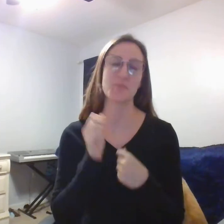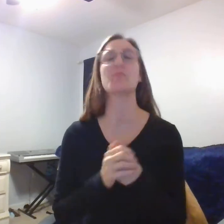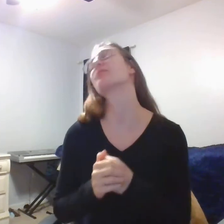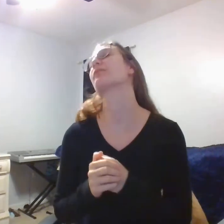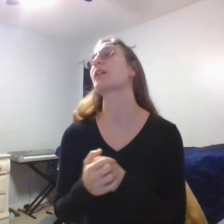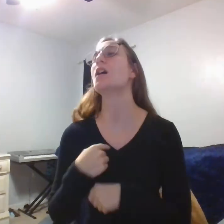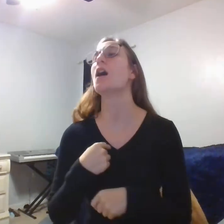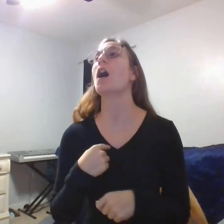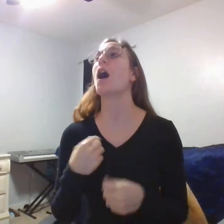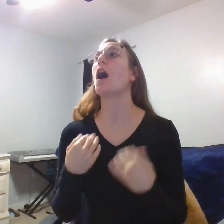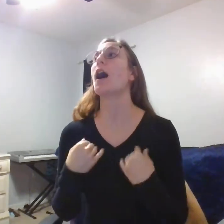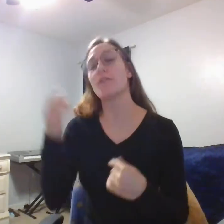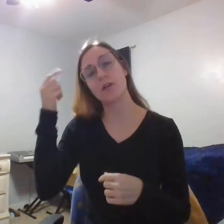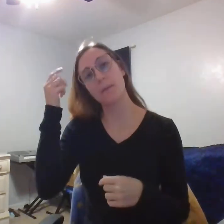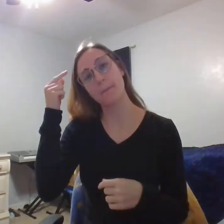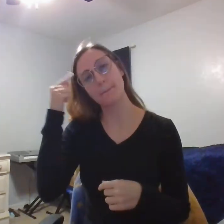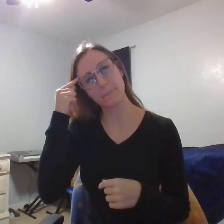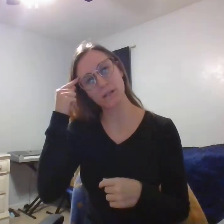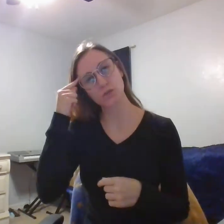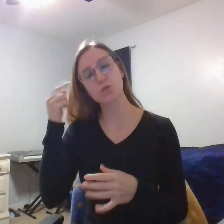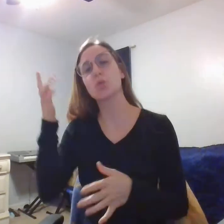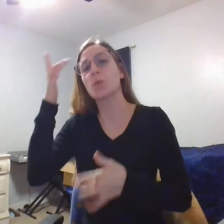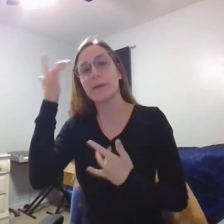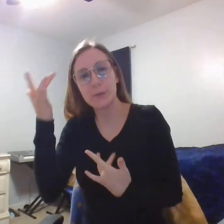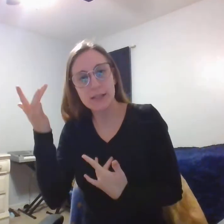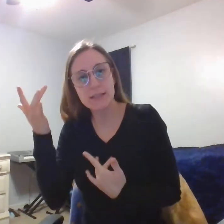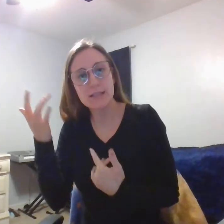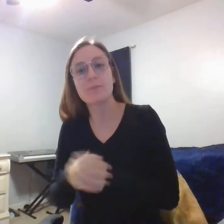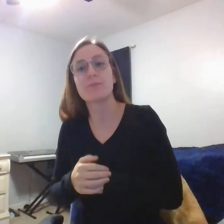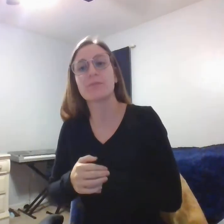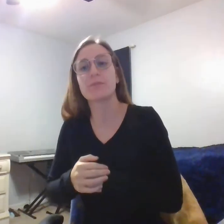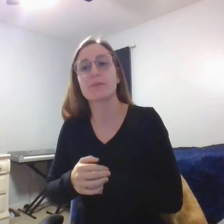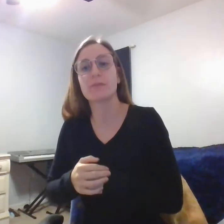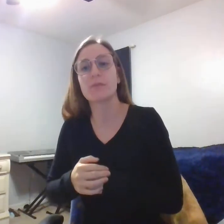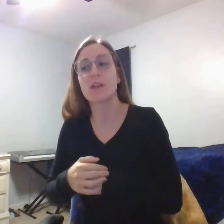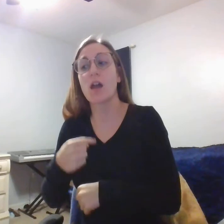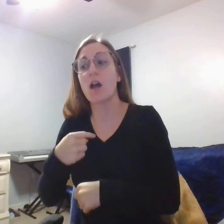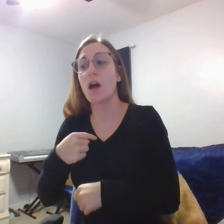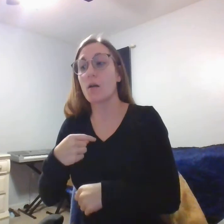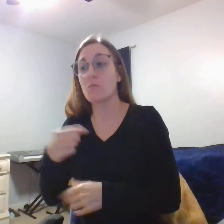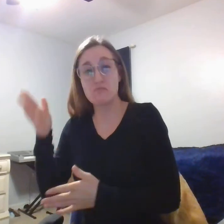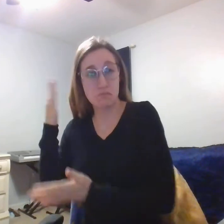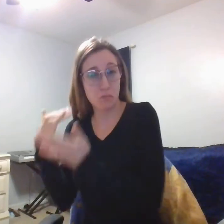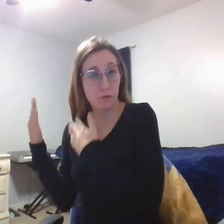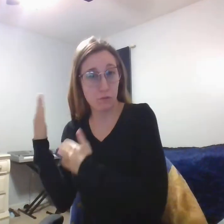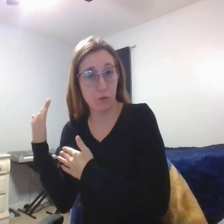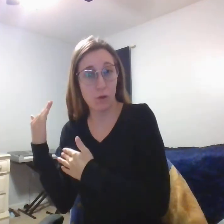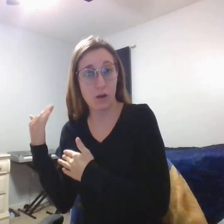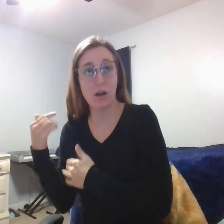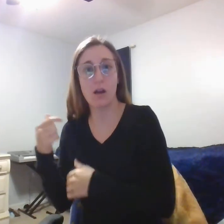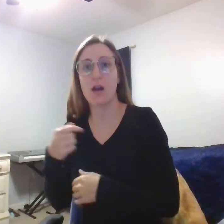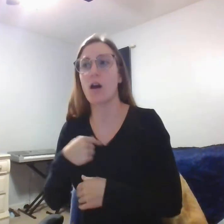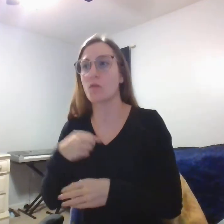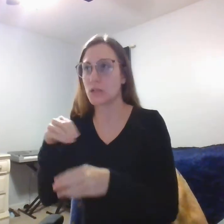mental illness and stuff like that, and I've been good for a while. I've been in hospitals before and stuff like that, but I've been good for a while.